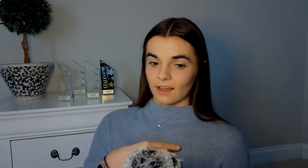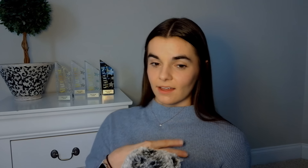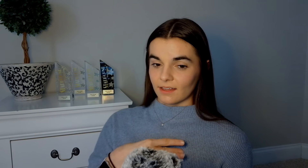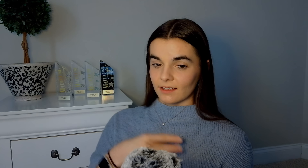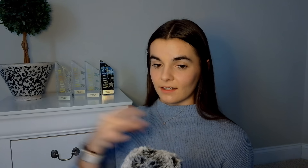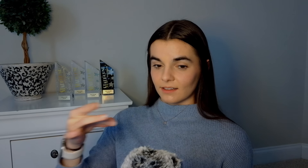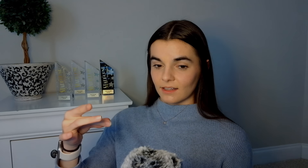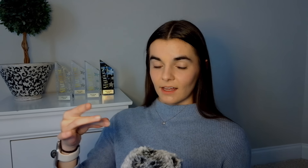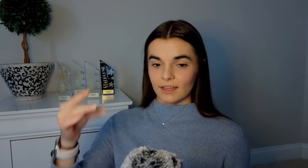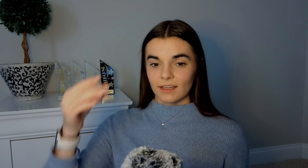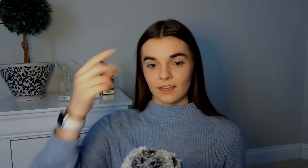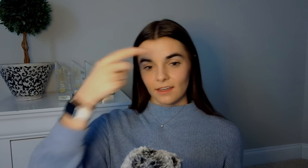I like